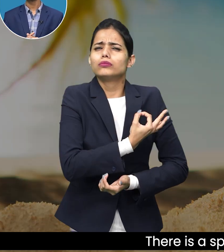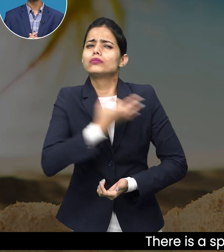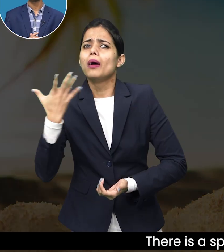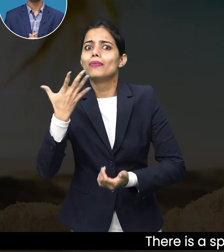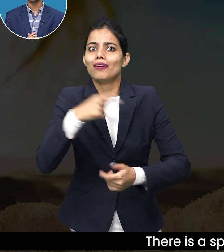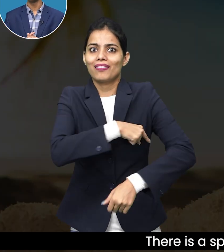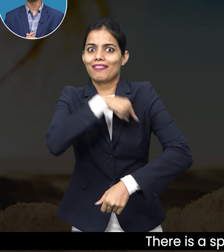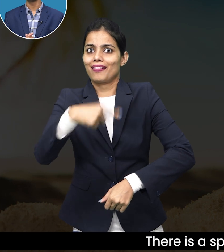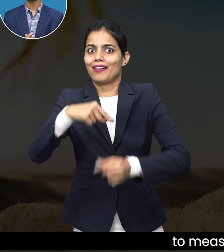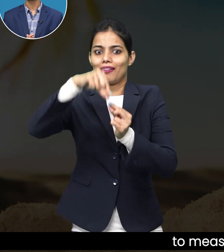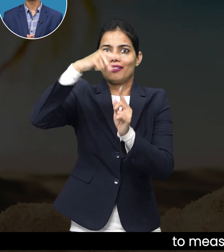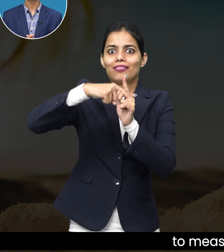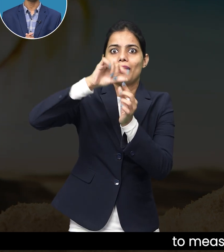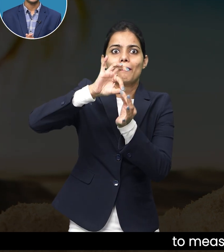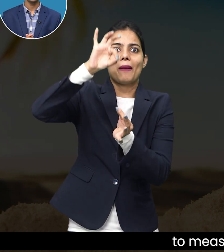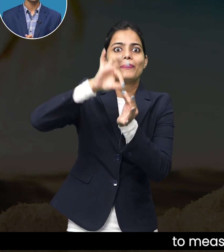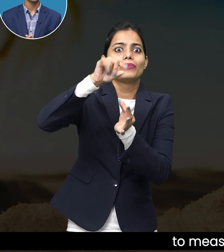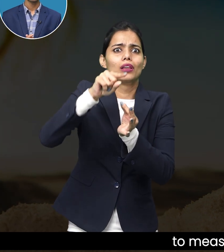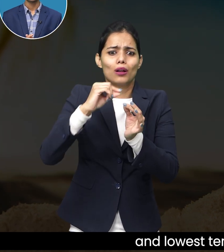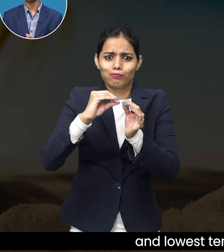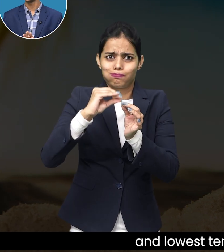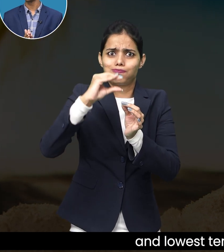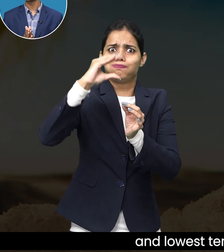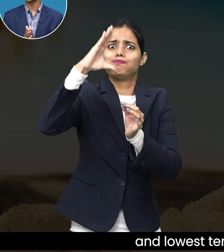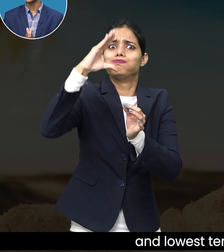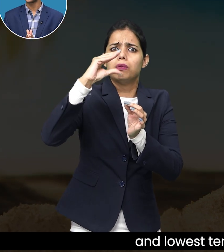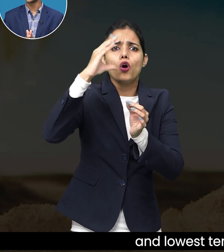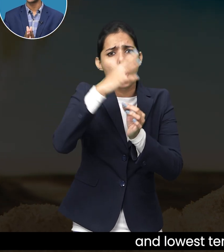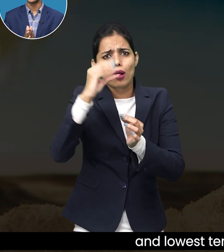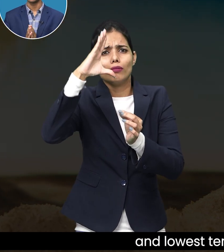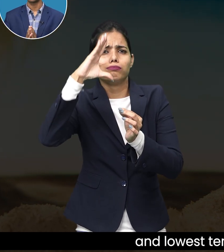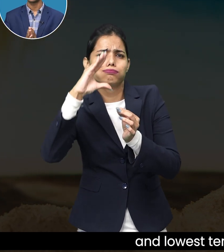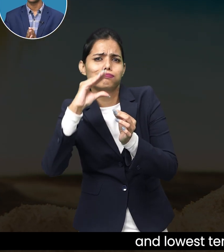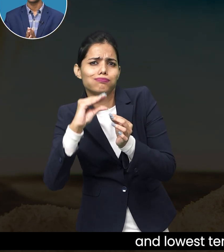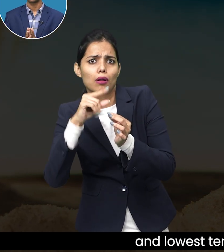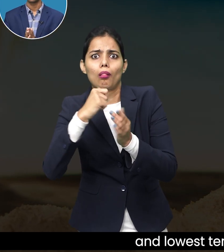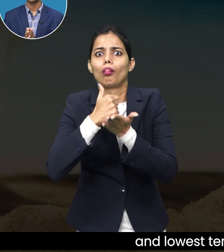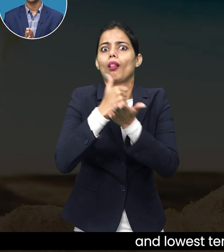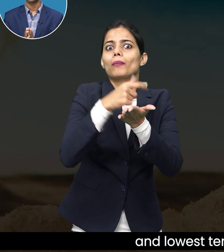There is a special thermometer to measure the highest and lowest temperatures of a day.